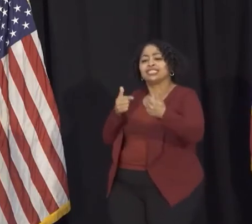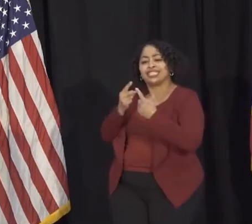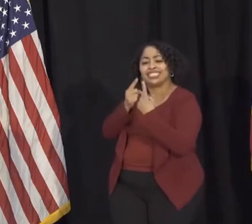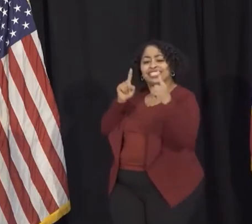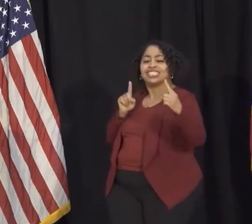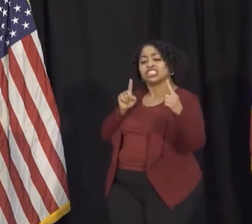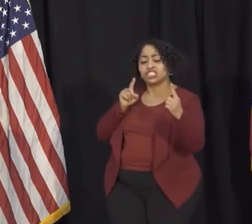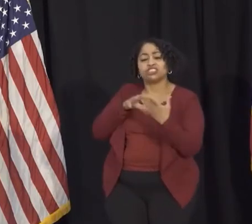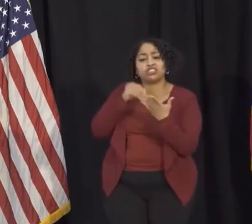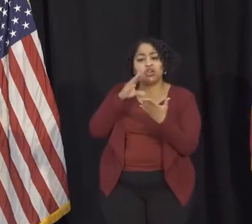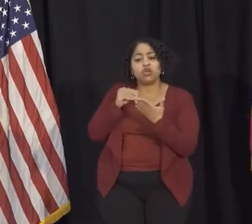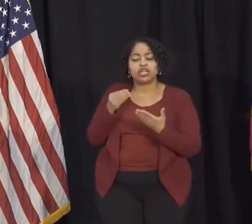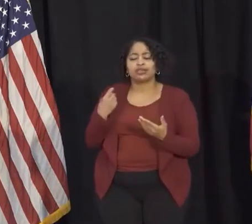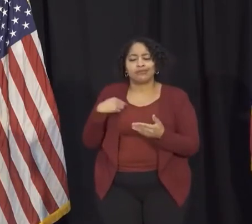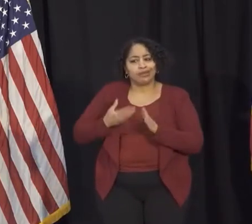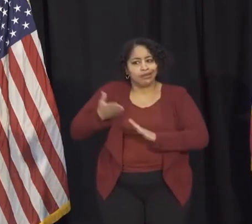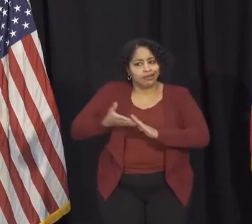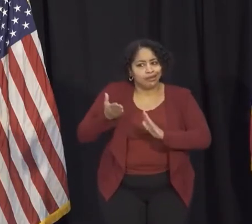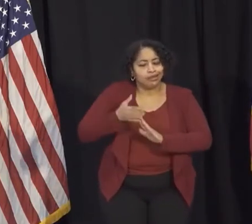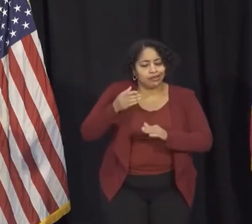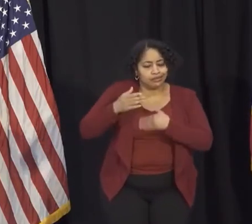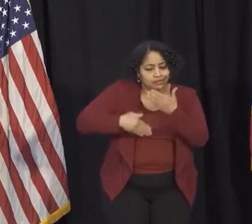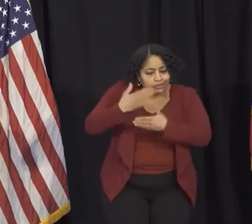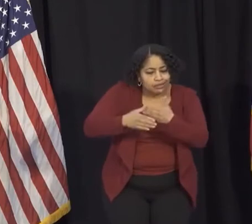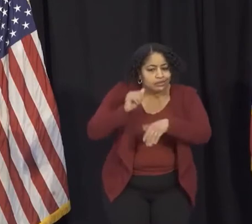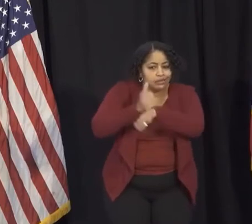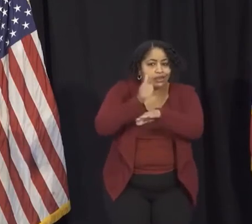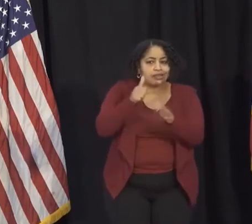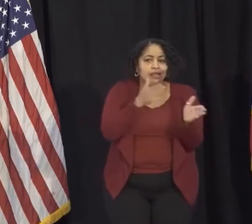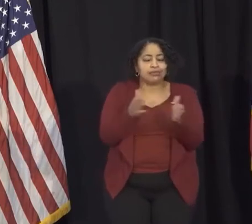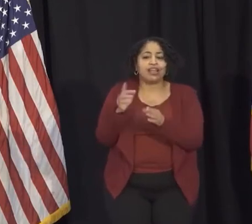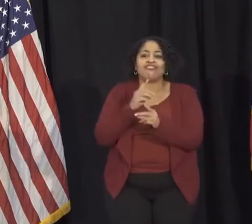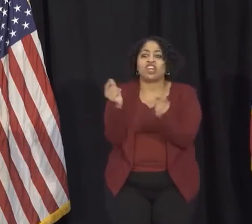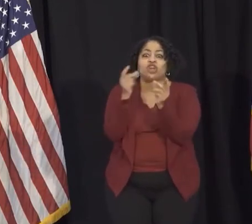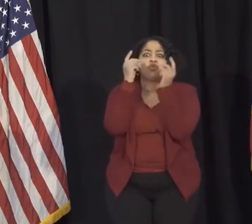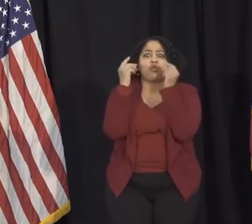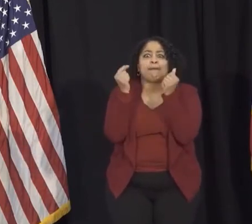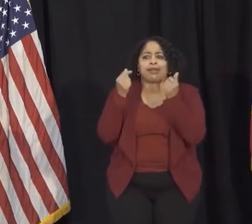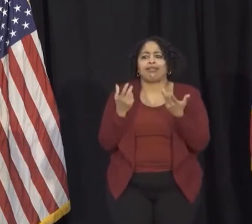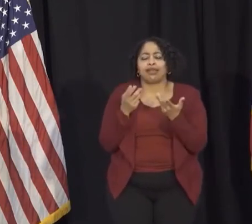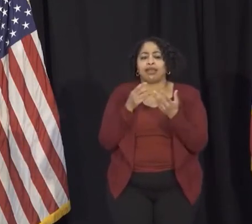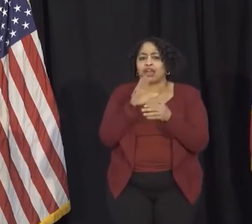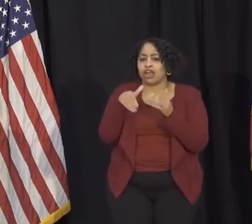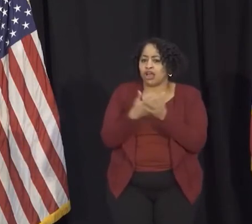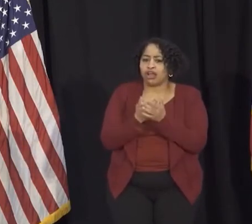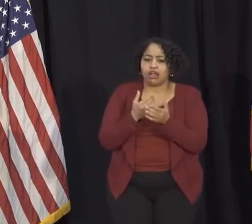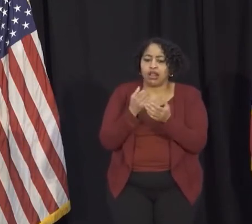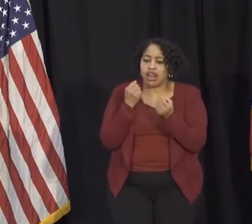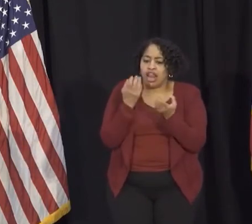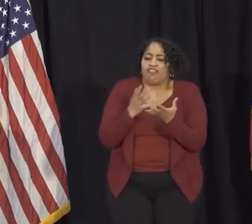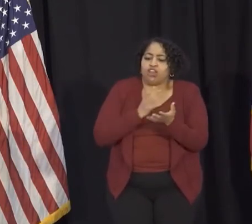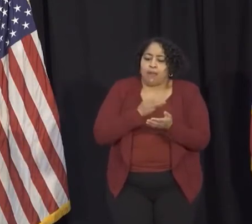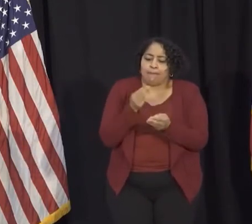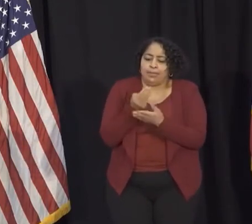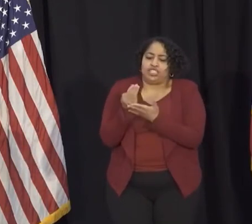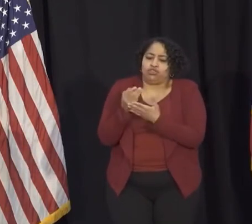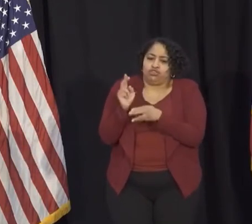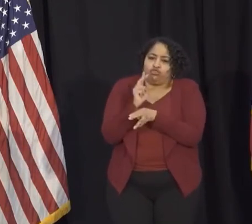learning plan rapidly. In fact, a lot of our materials are being used throughout Michigan and throughout the country.